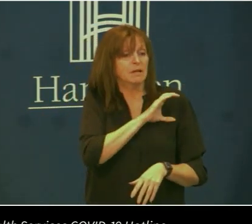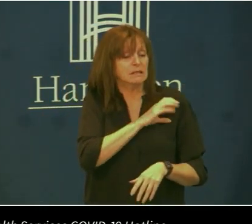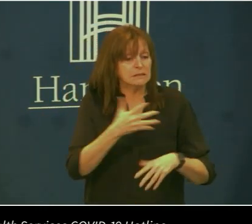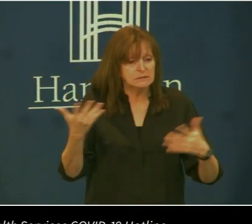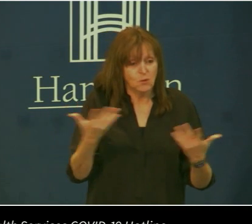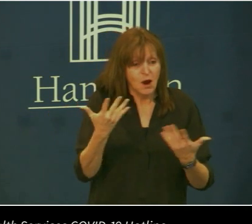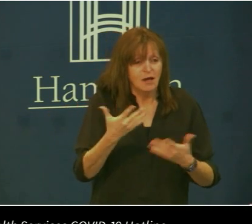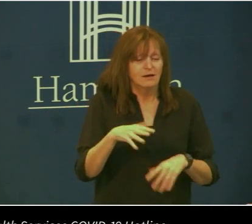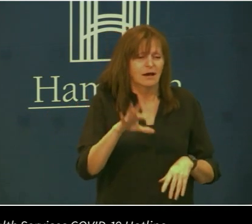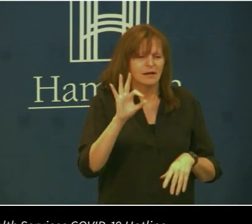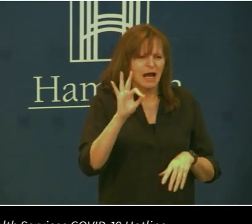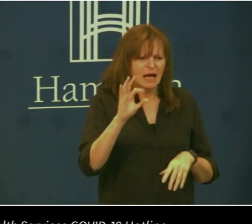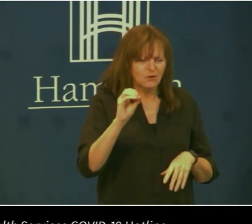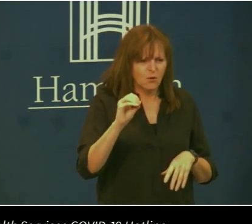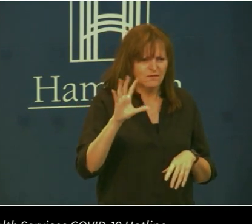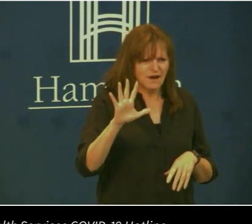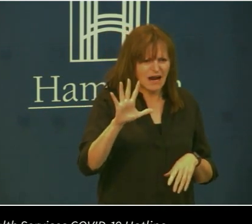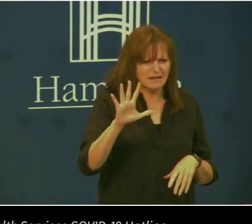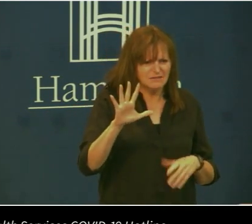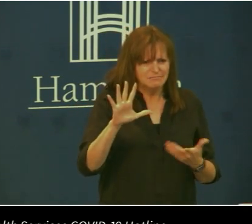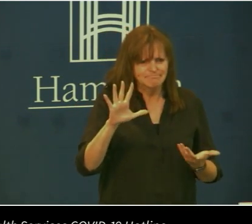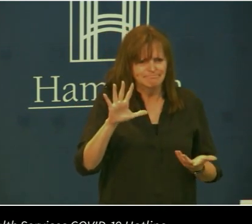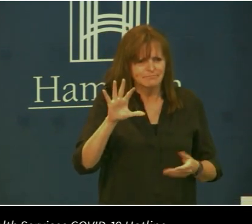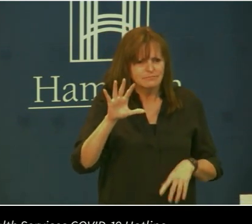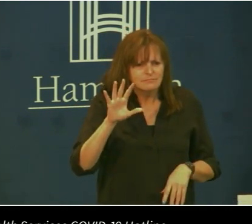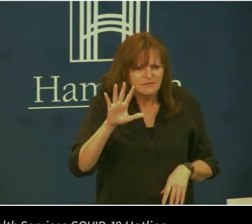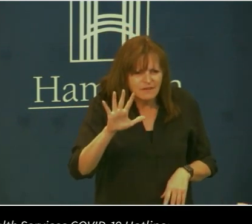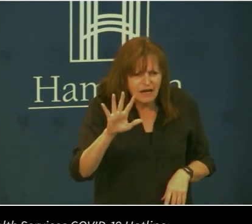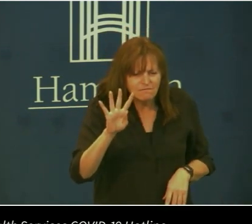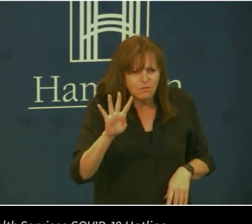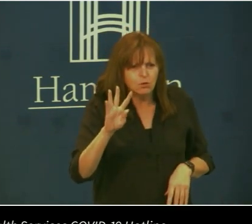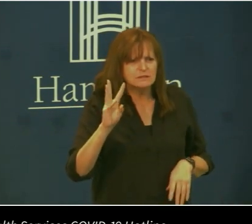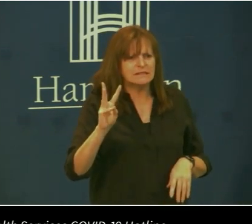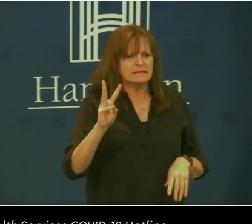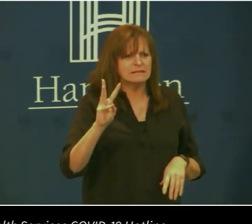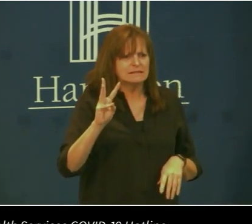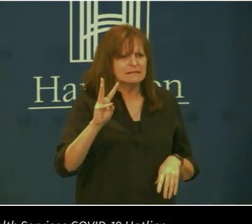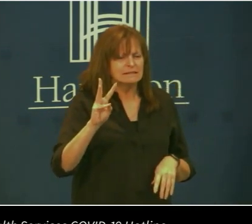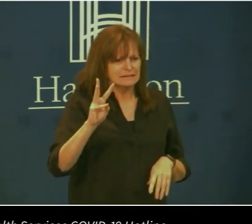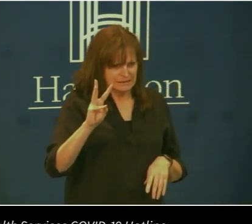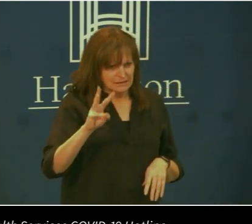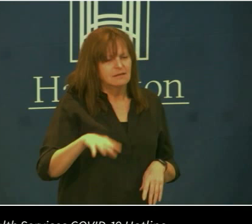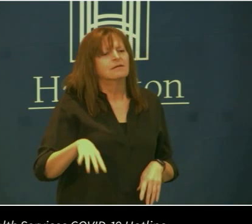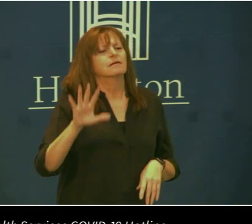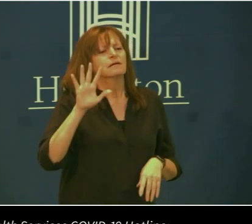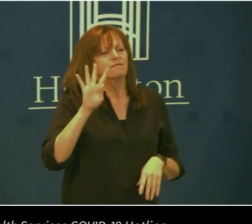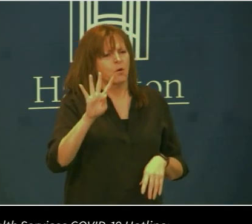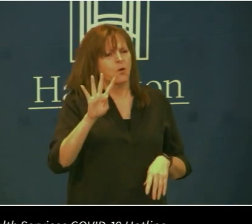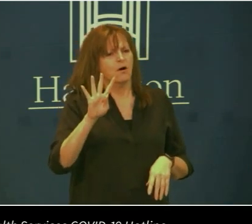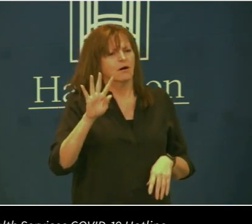905-546-4925, and someone will follow up on that issue and hopefully rectify the situation.